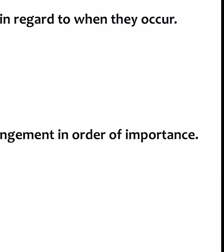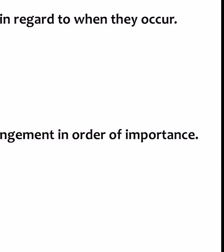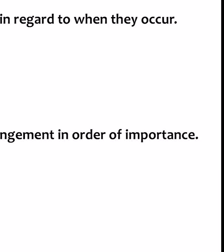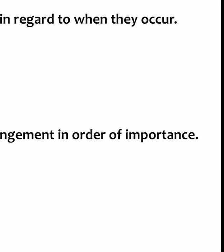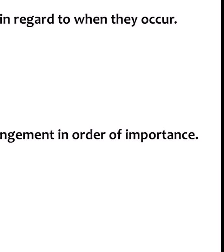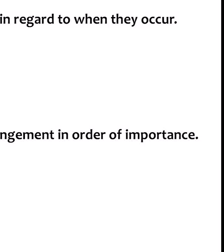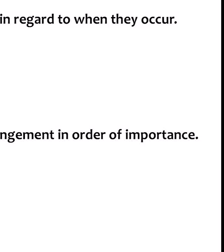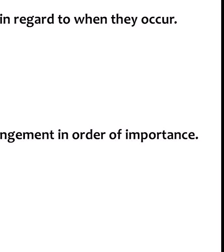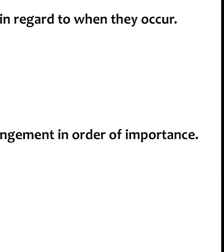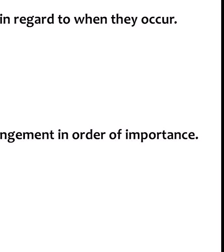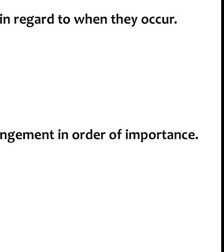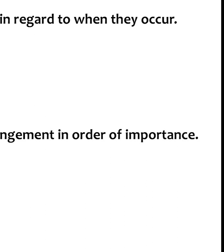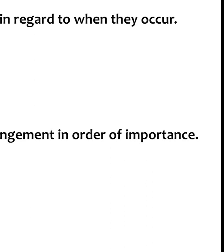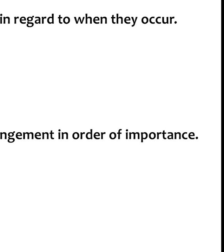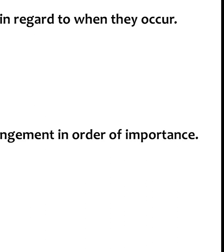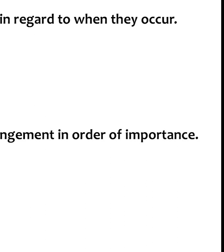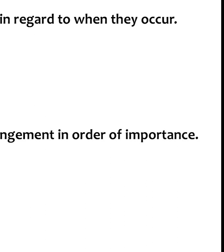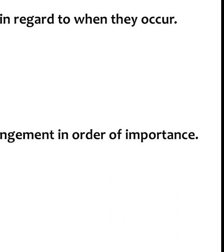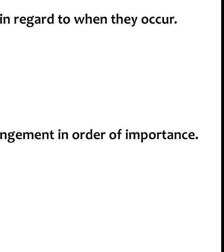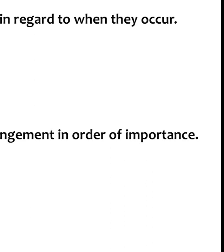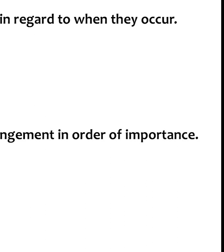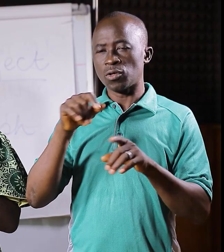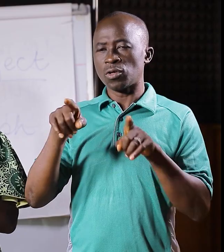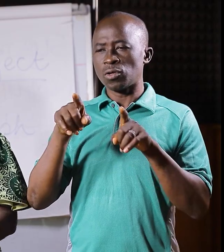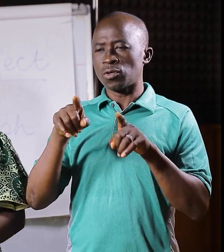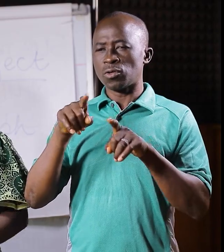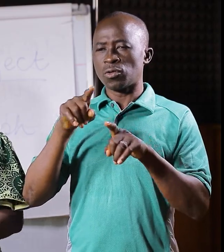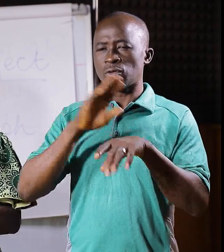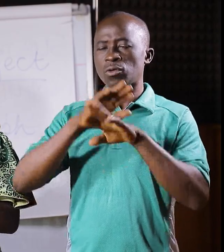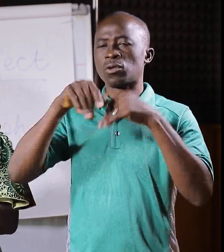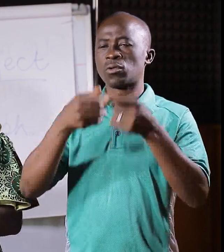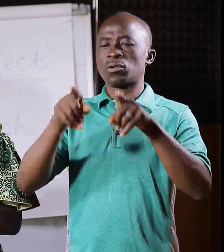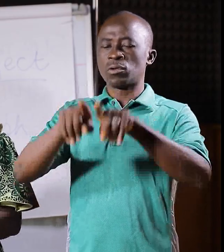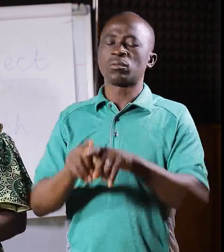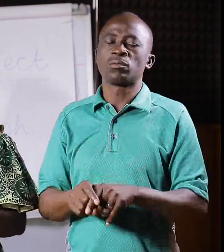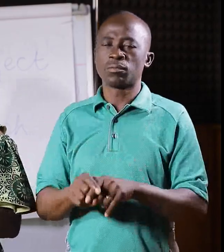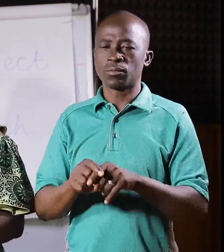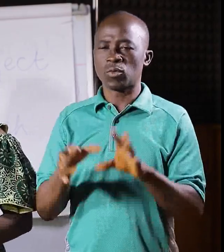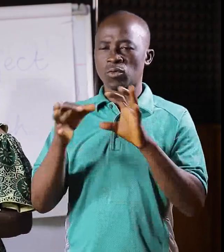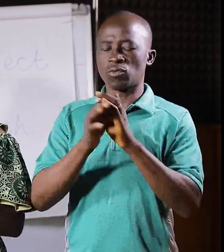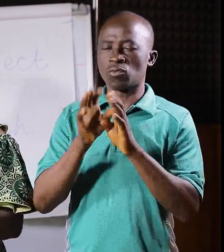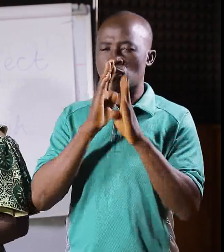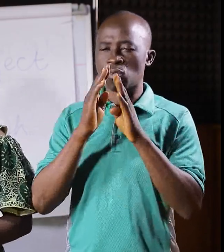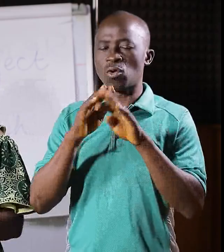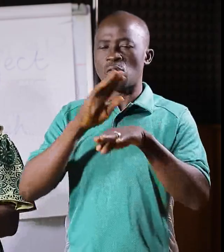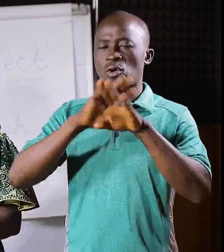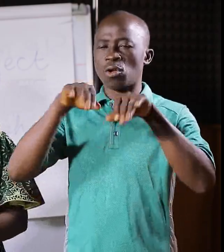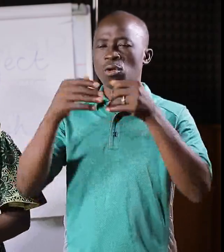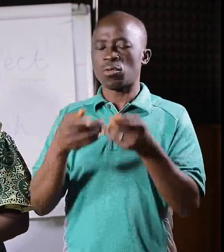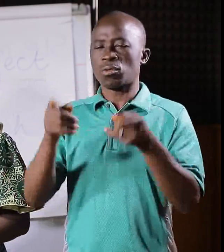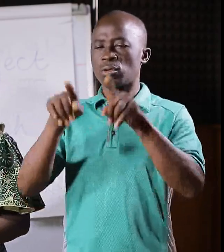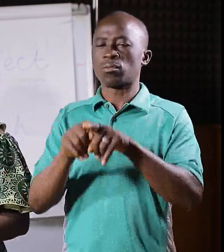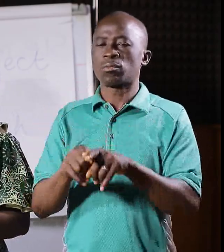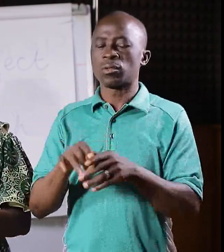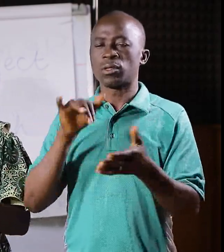means connecting issues in regard to when they occur. Connecting issues in regard to when they occur, which means this is telling us